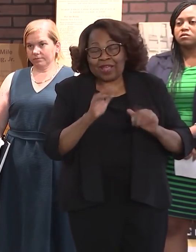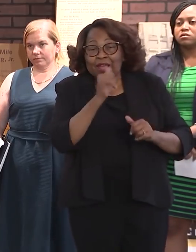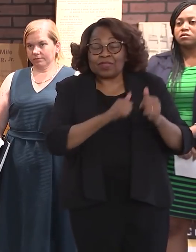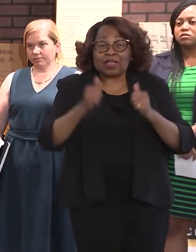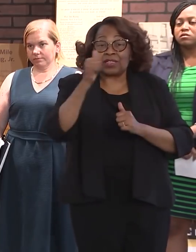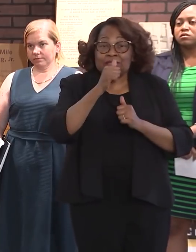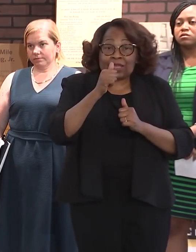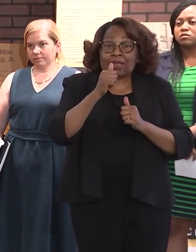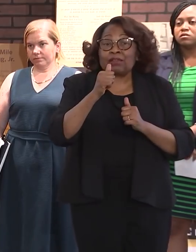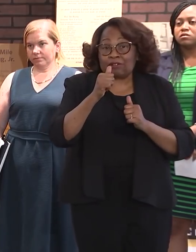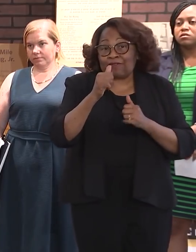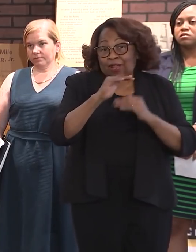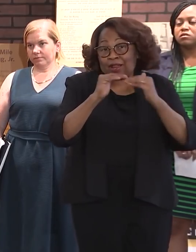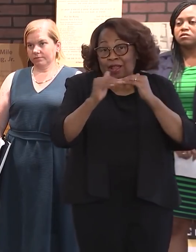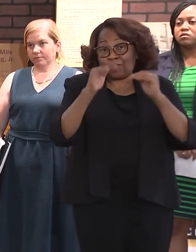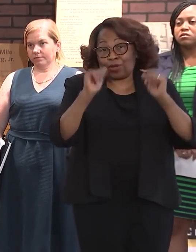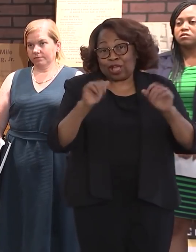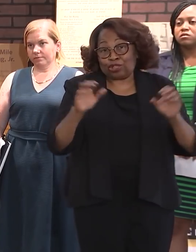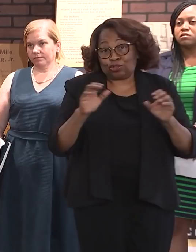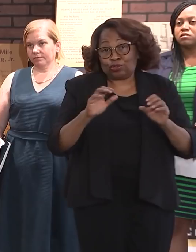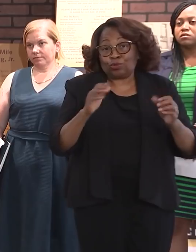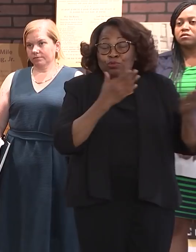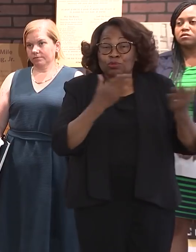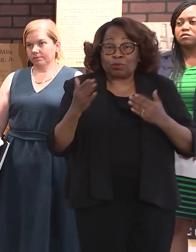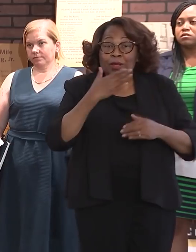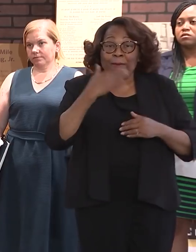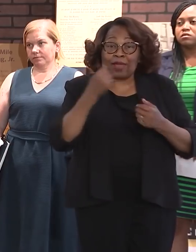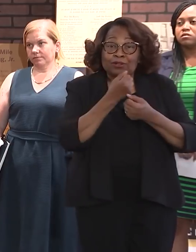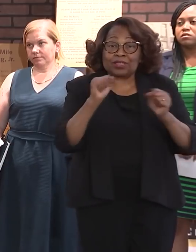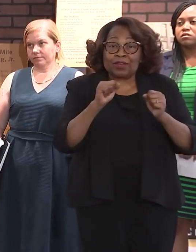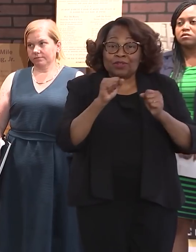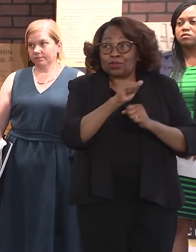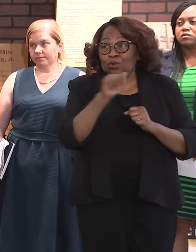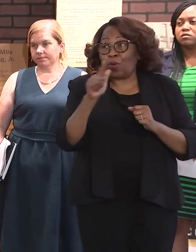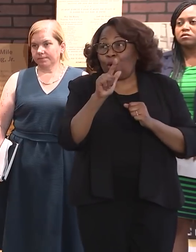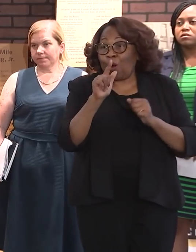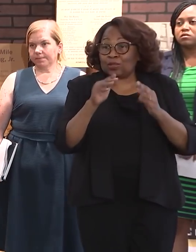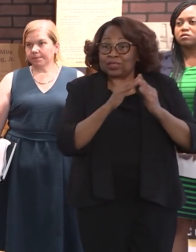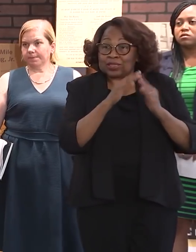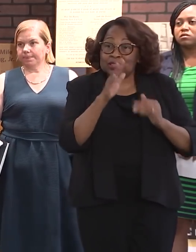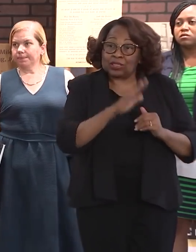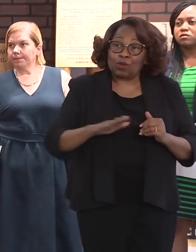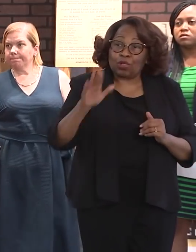now, today, to bring better safety to cities all across the country.